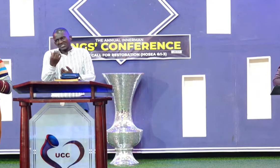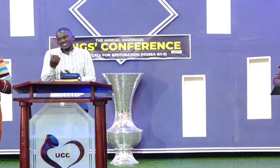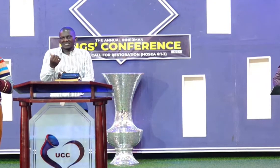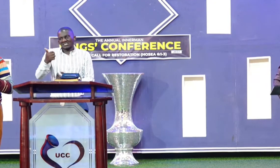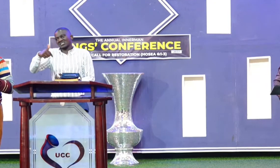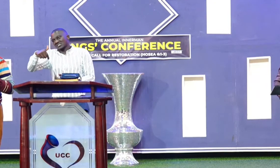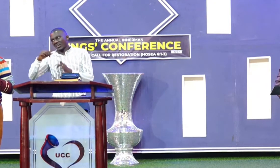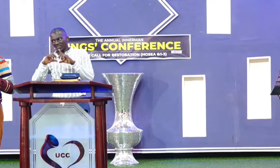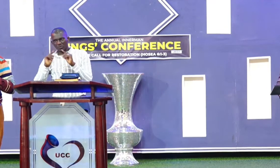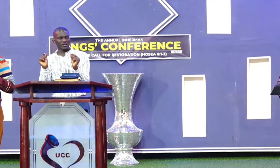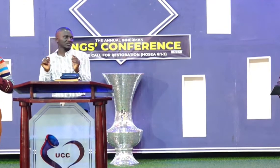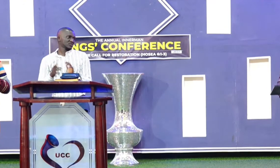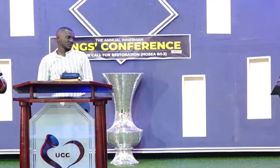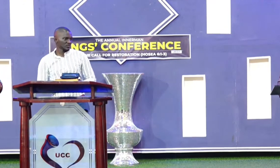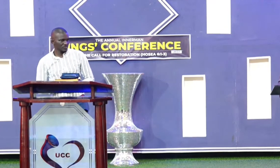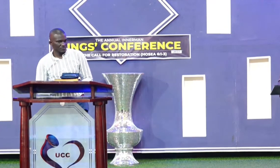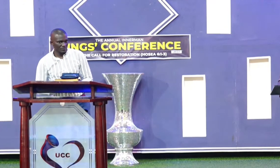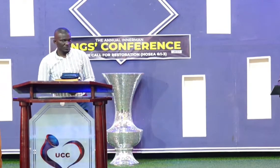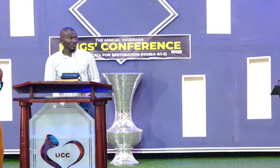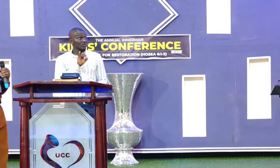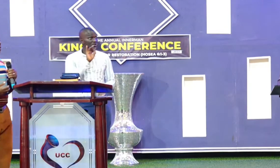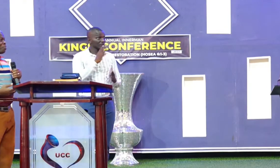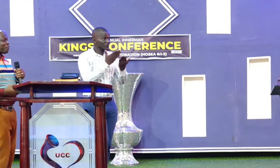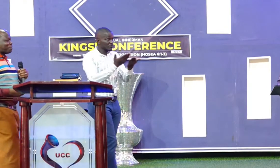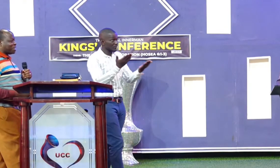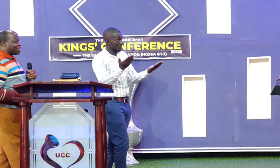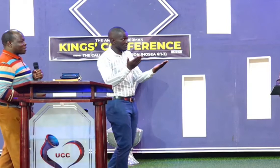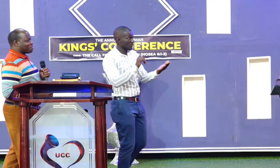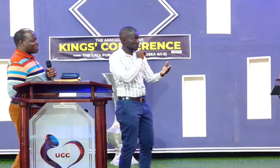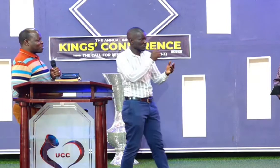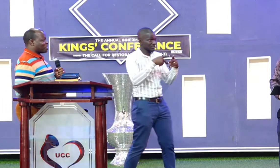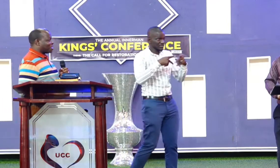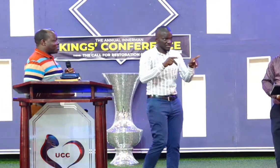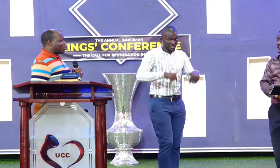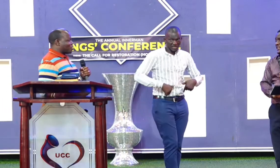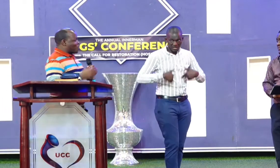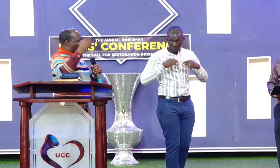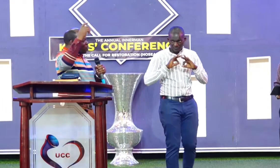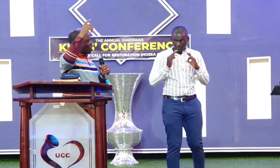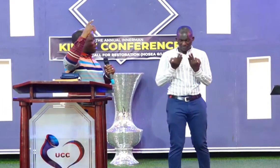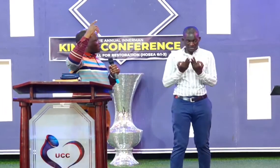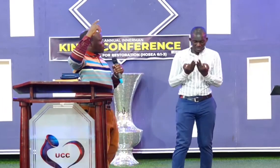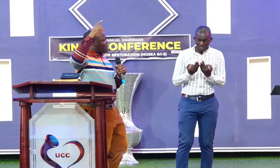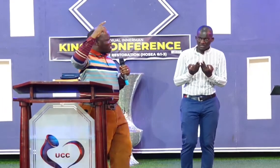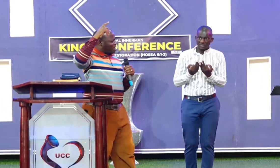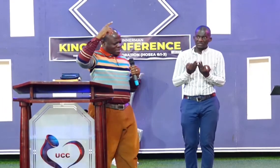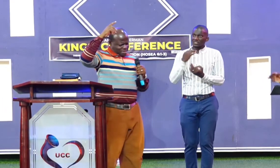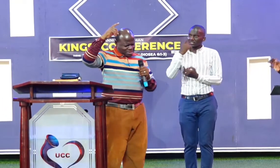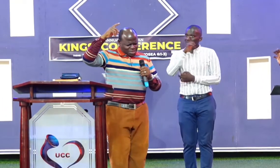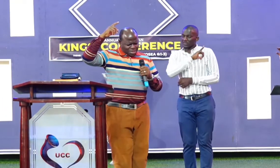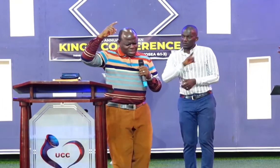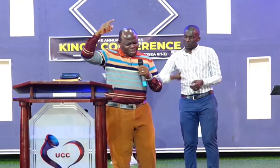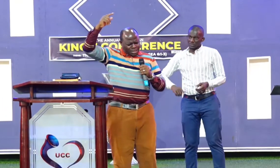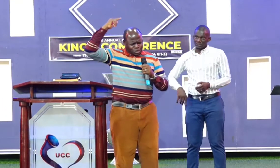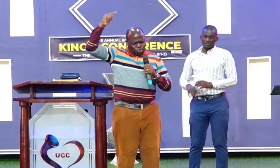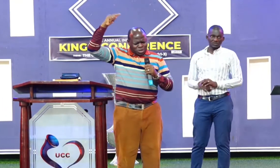speak 2 or 6 or 7 words. If you're here and you're not yet married like I, and say